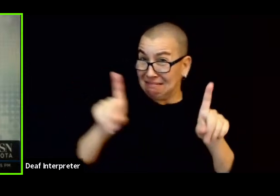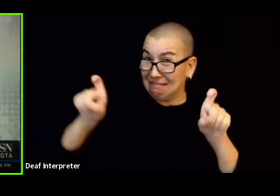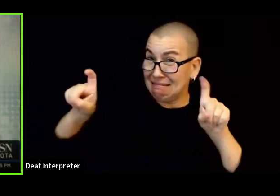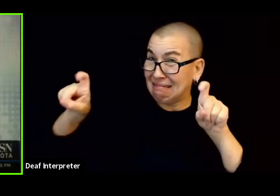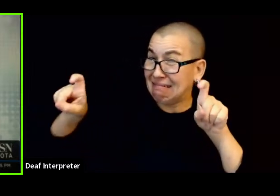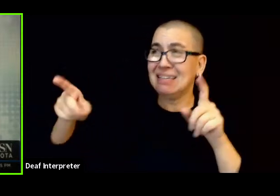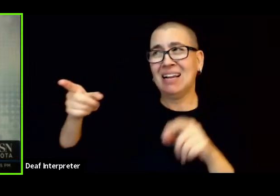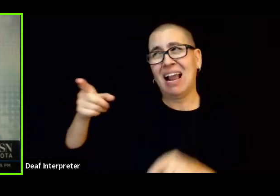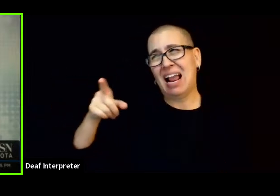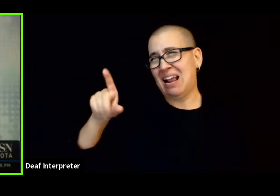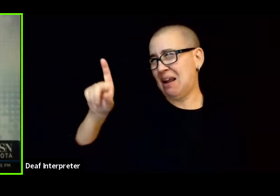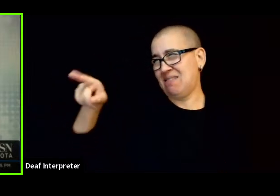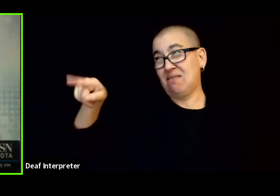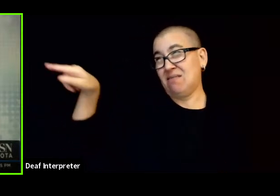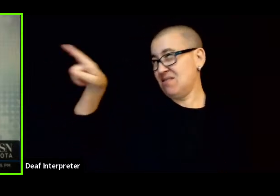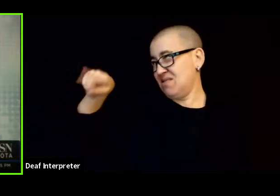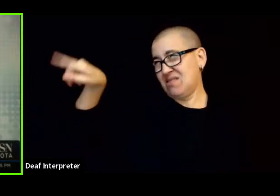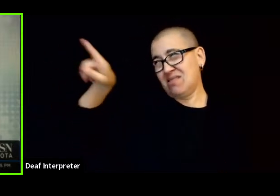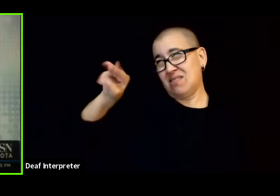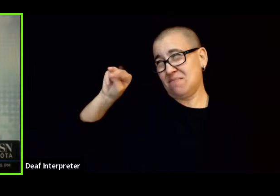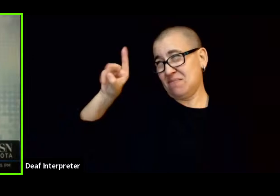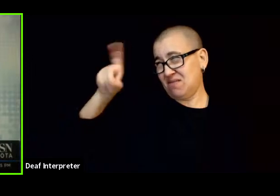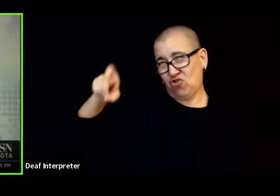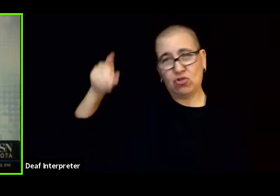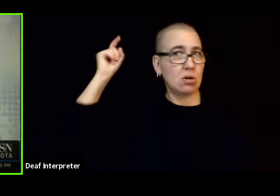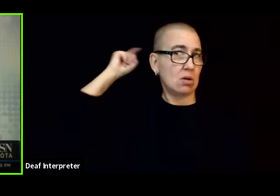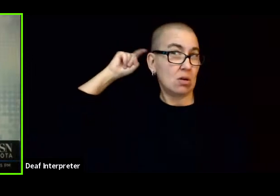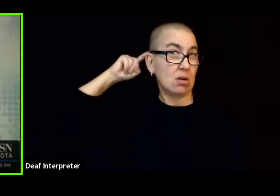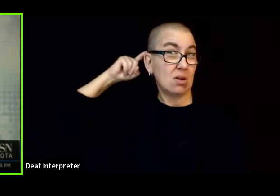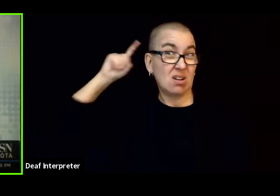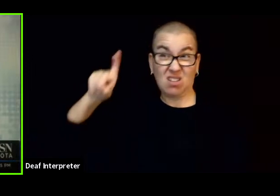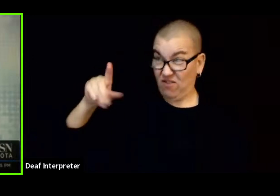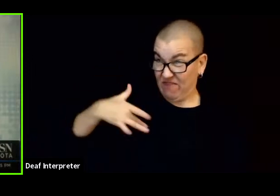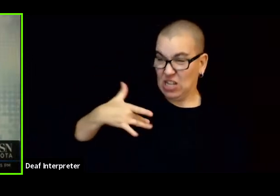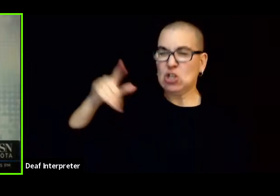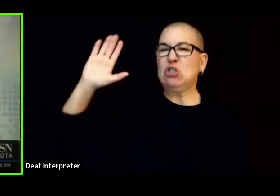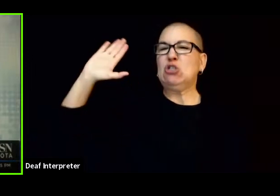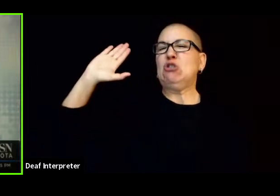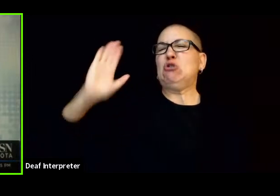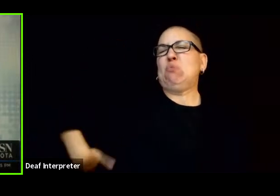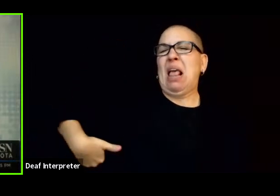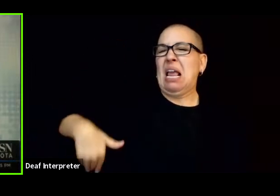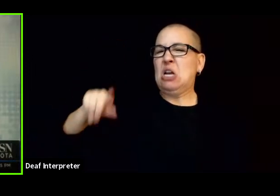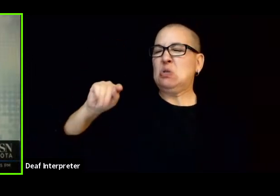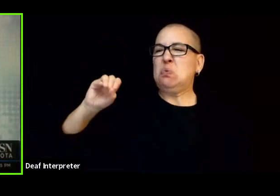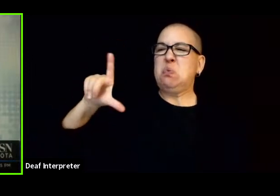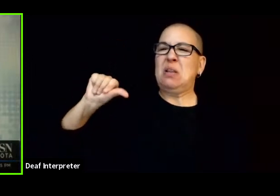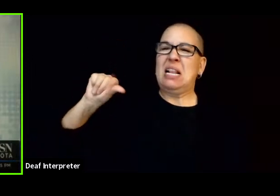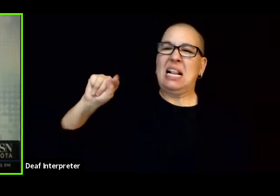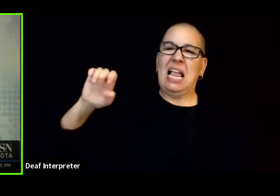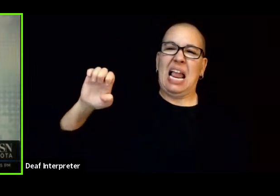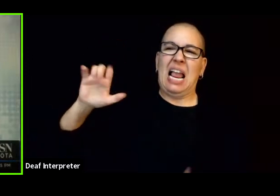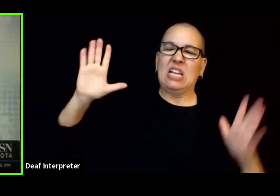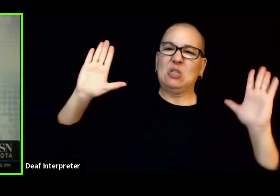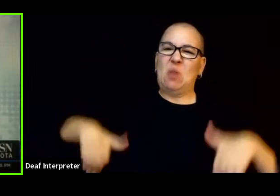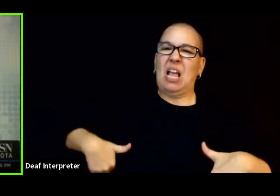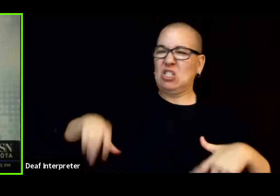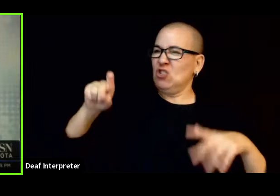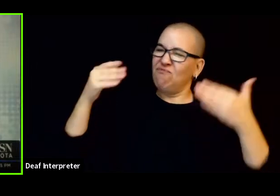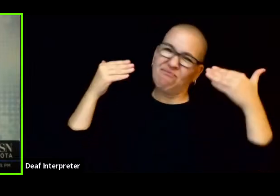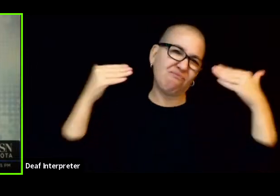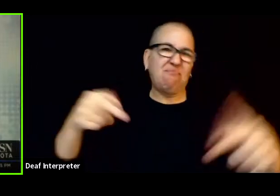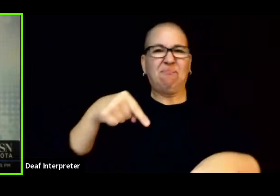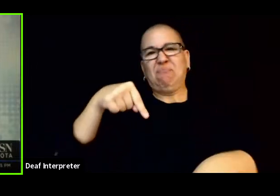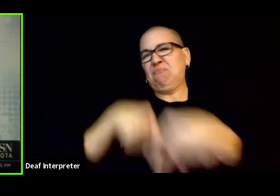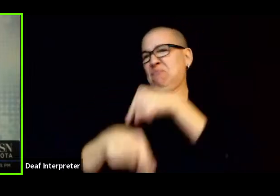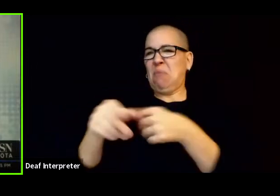concerned that it's too late, that the cases have already spread beyond the point where dialbacks would have an effect, or do you fear that folks just